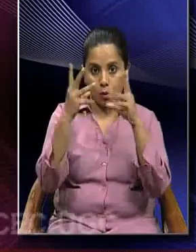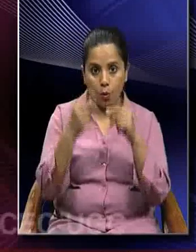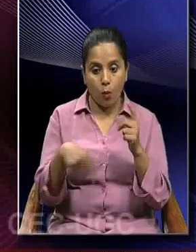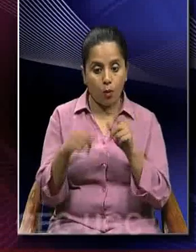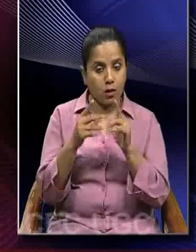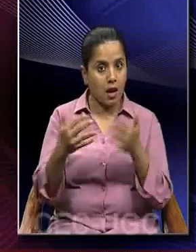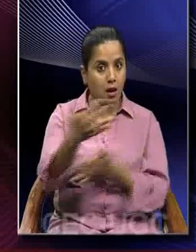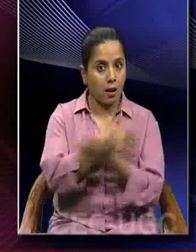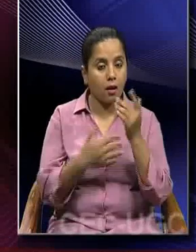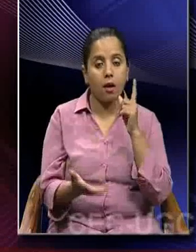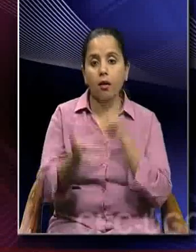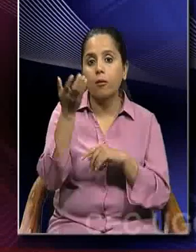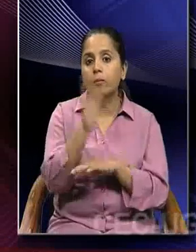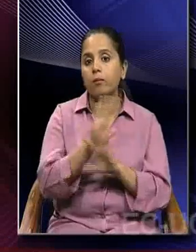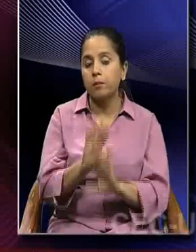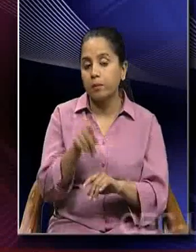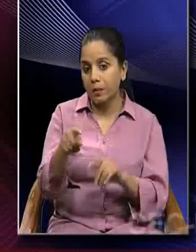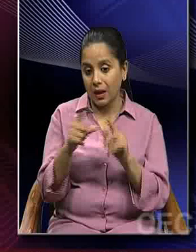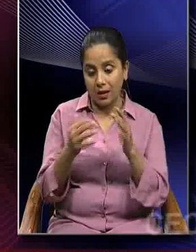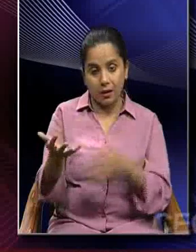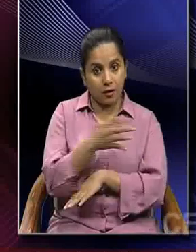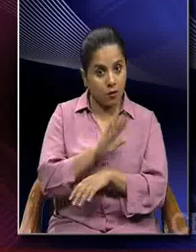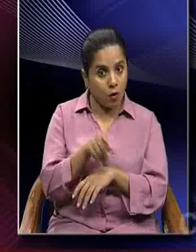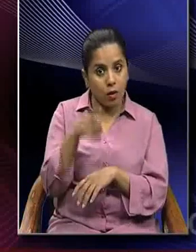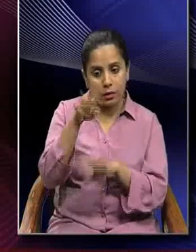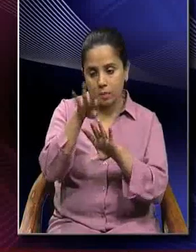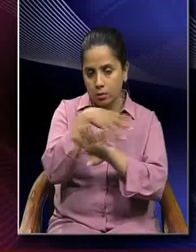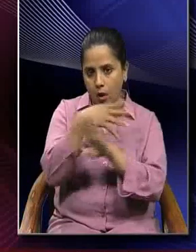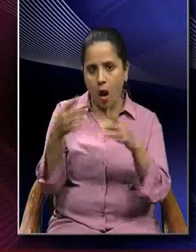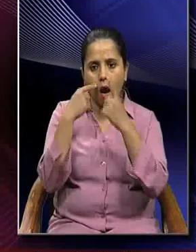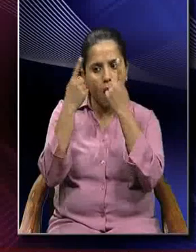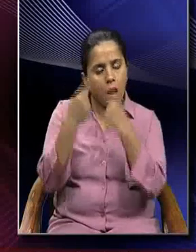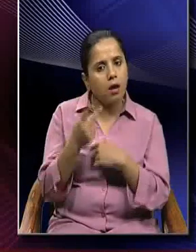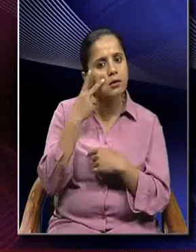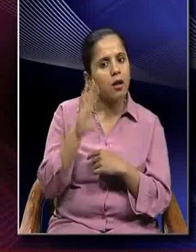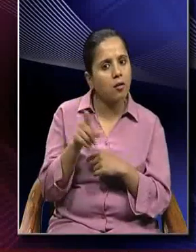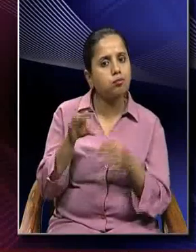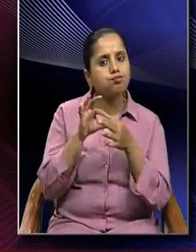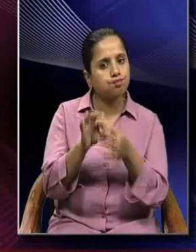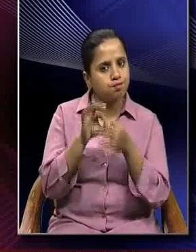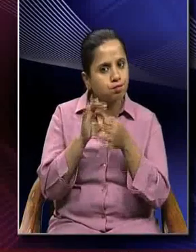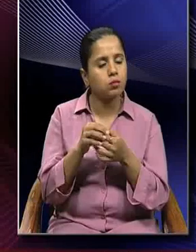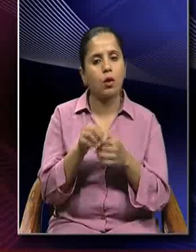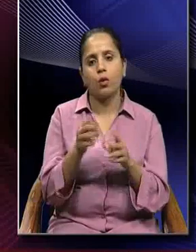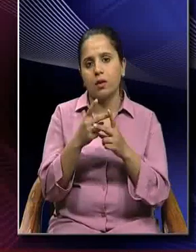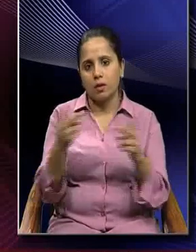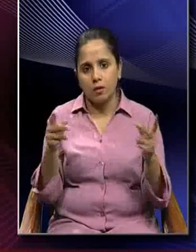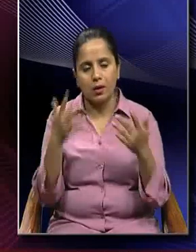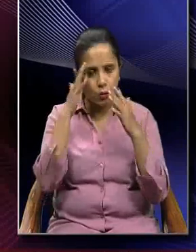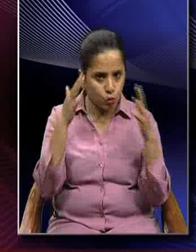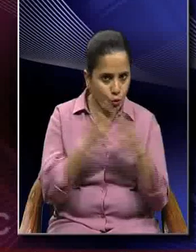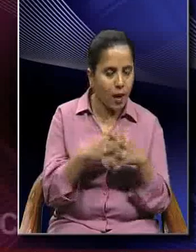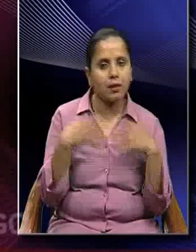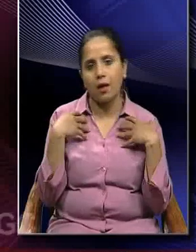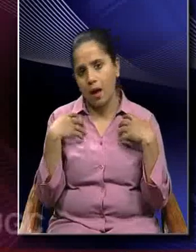was obtained, and the data obtained was statistically analyzed, and correlation among variables like stress and